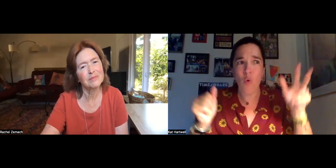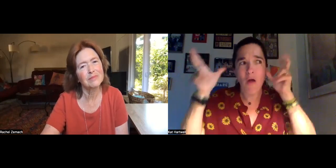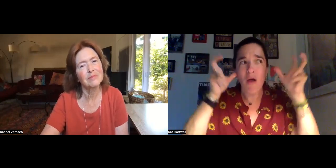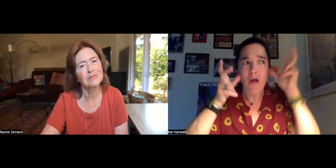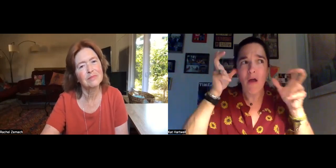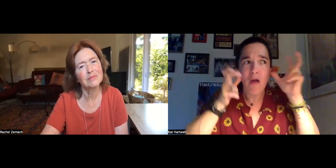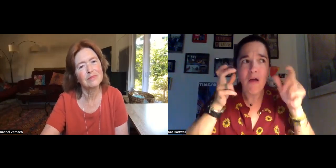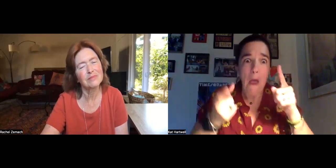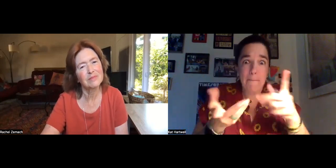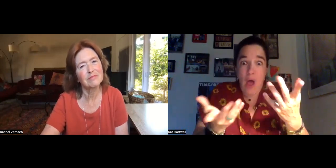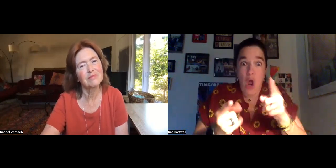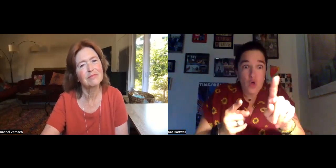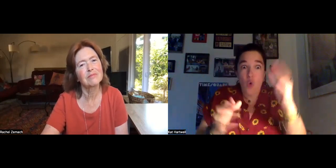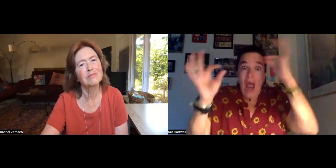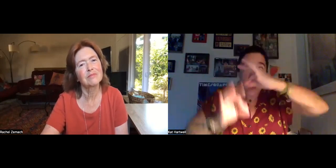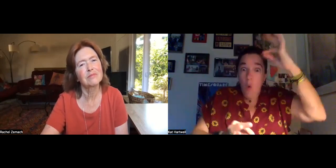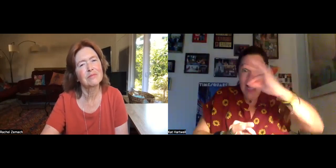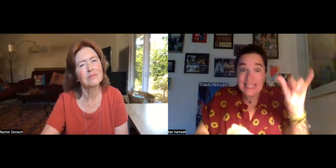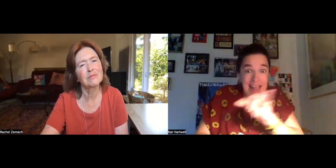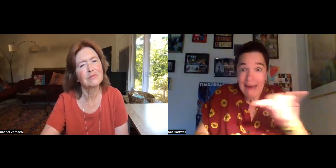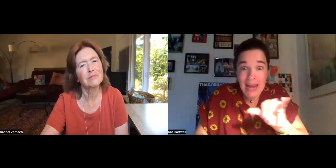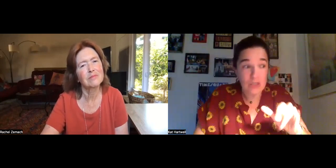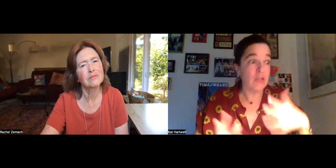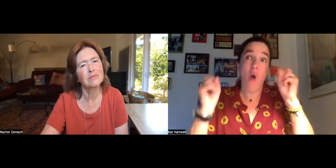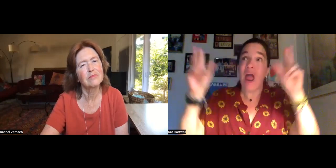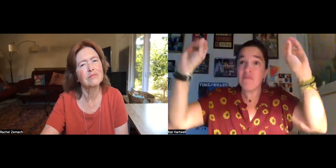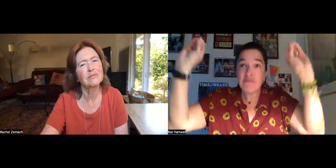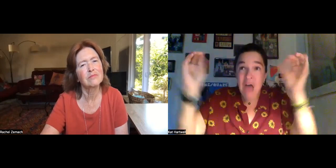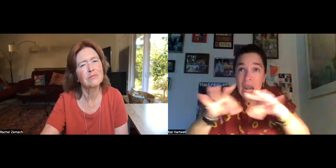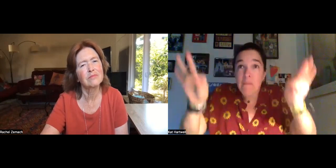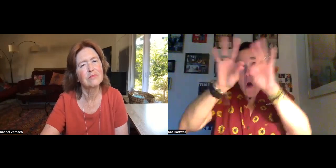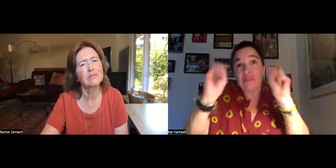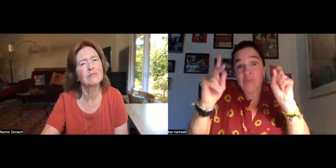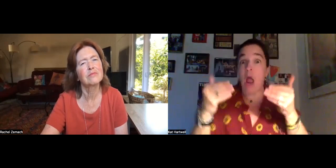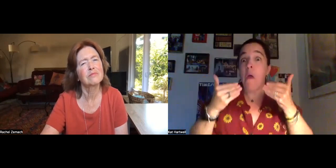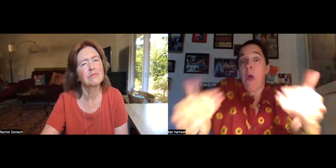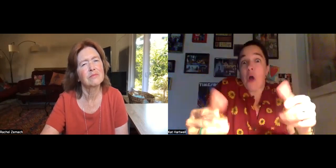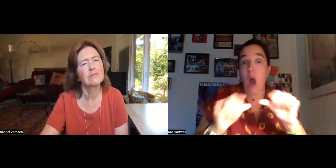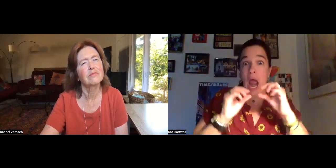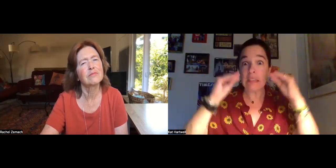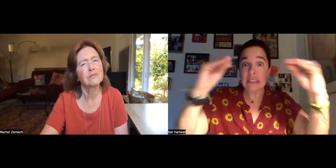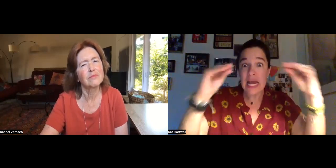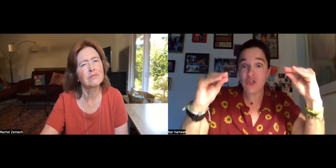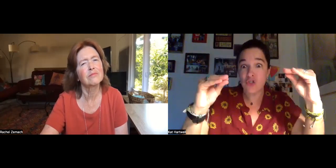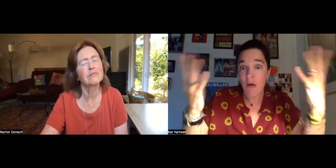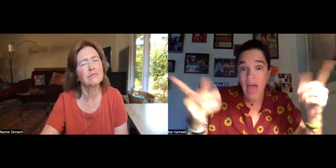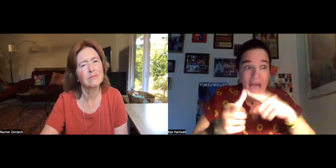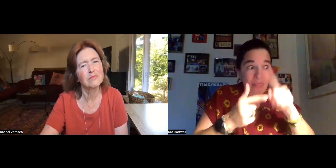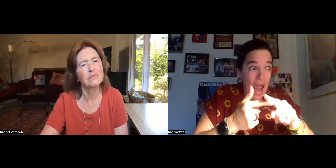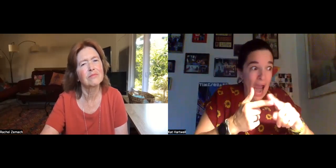to, but you have no idea either. Just, okay, not important. Okay, go ahead, teach, and then